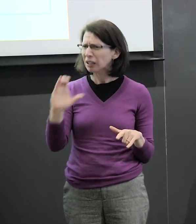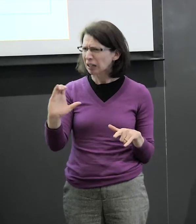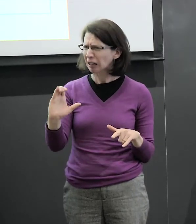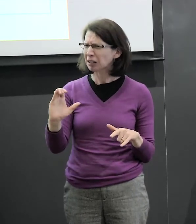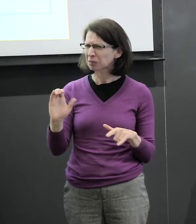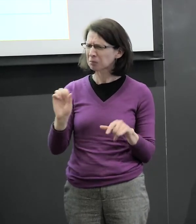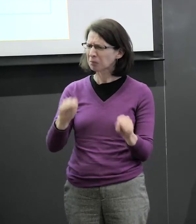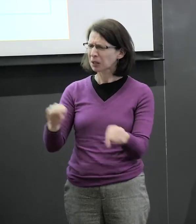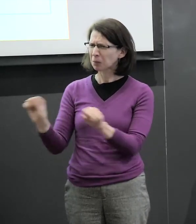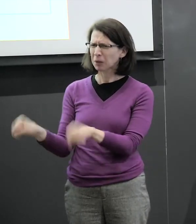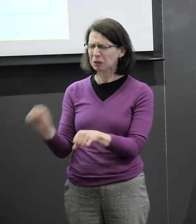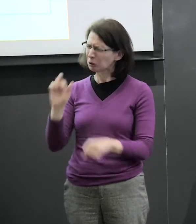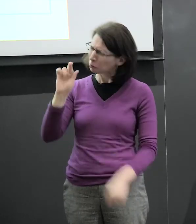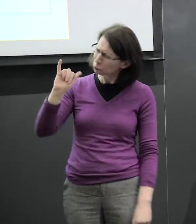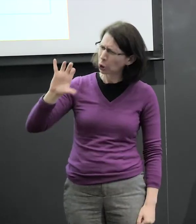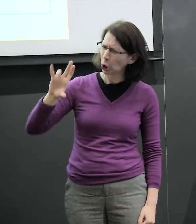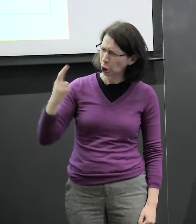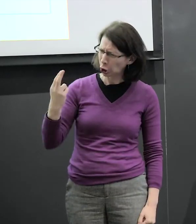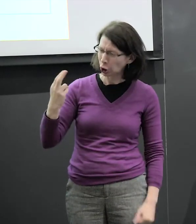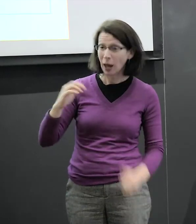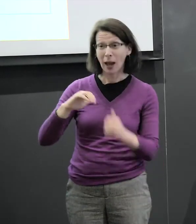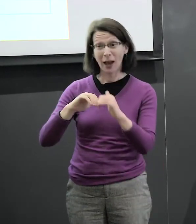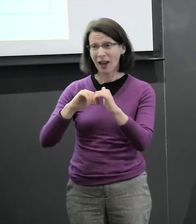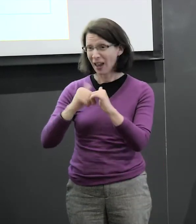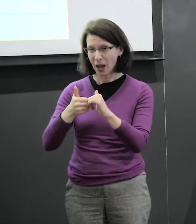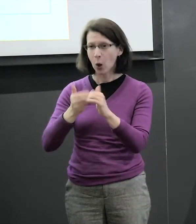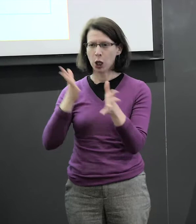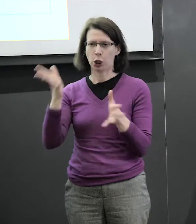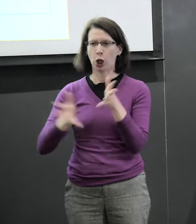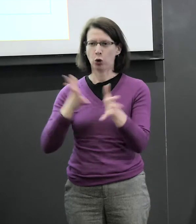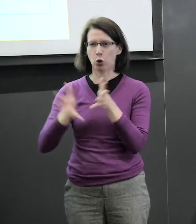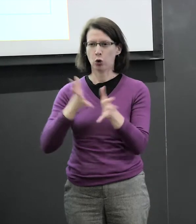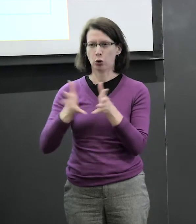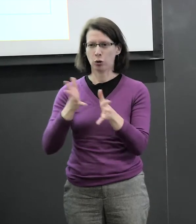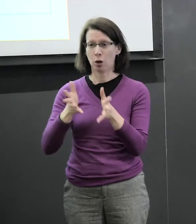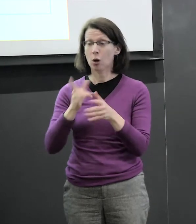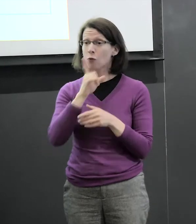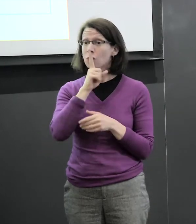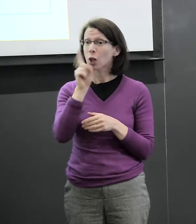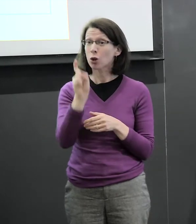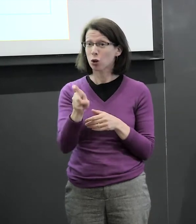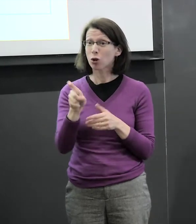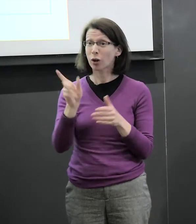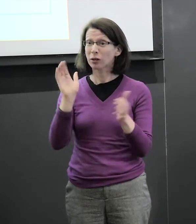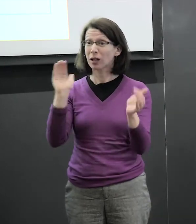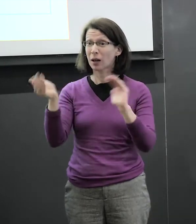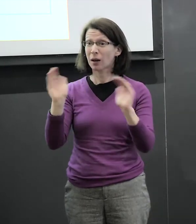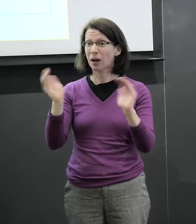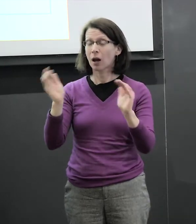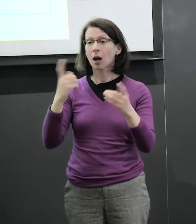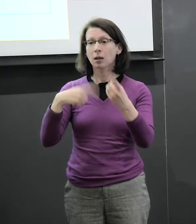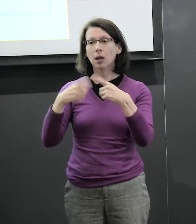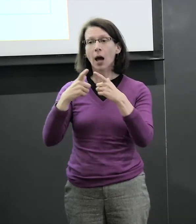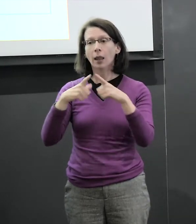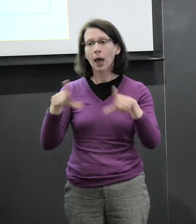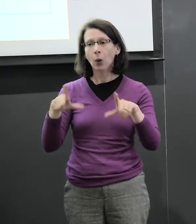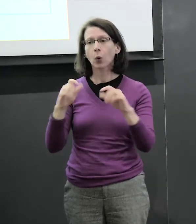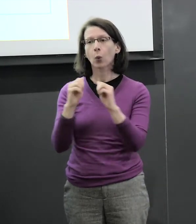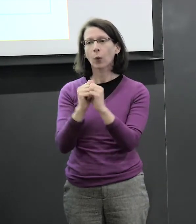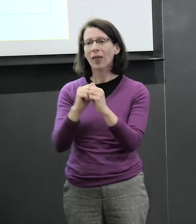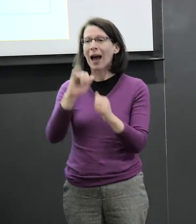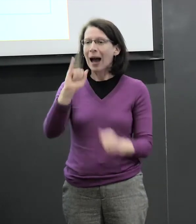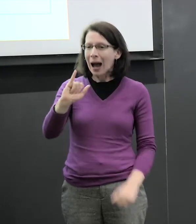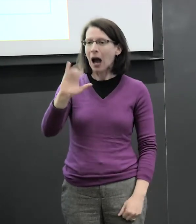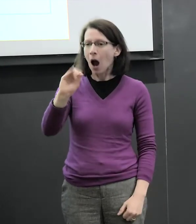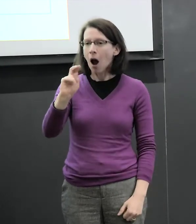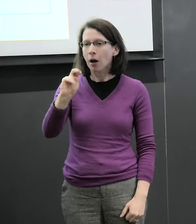gestures. And really, one should compare sign language with iconicity, not